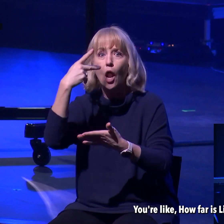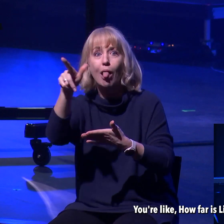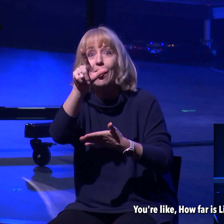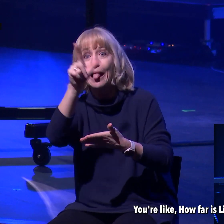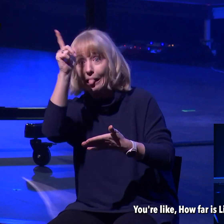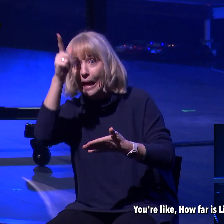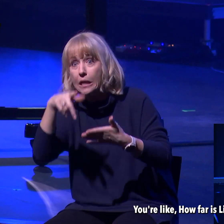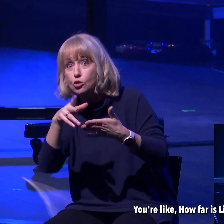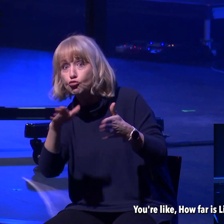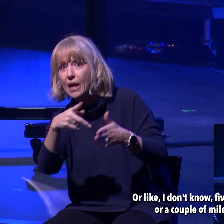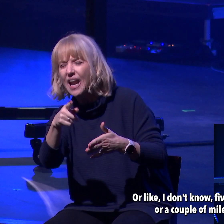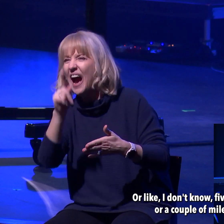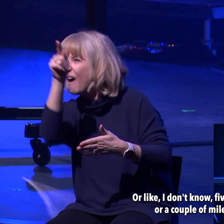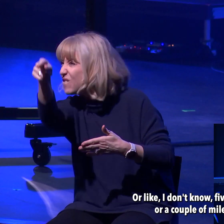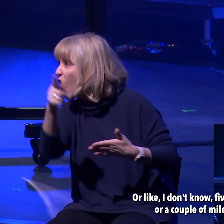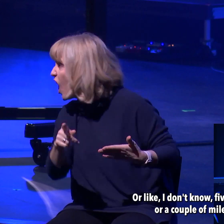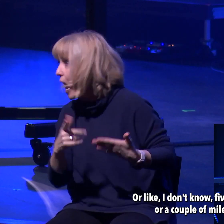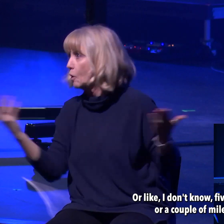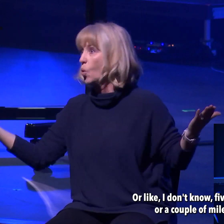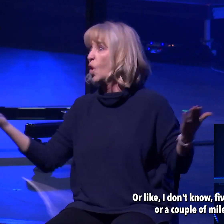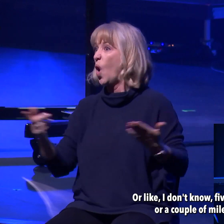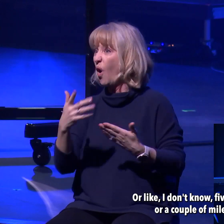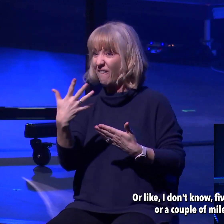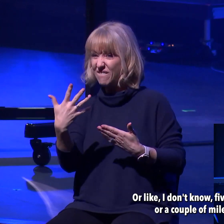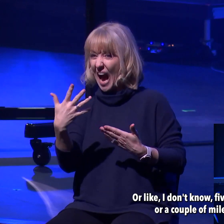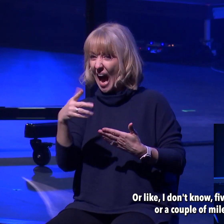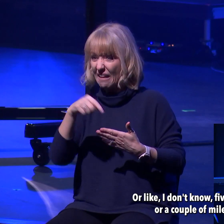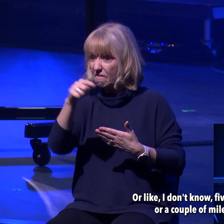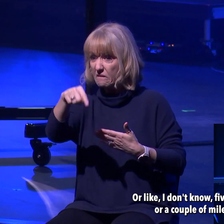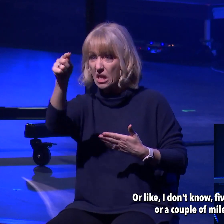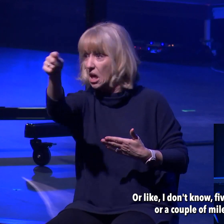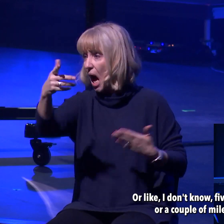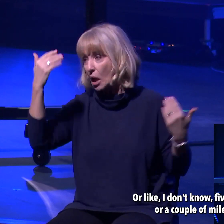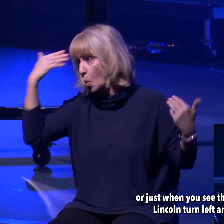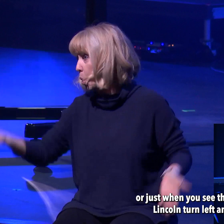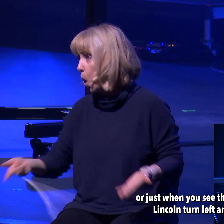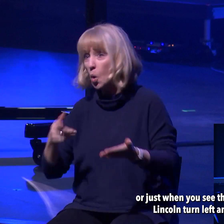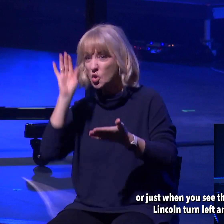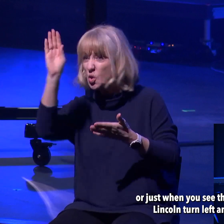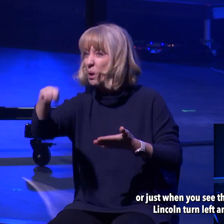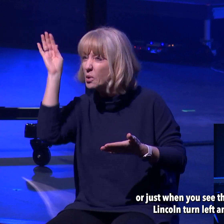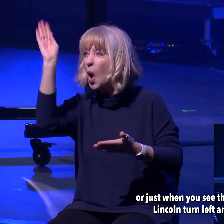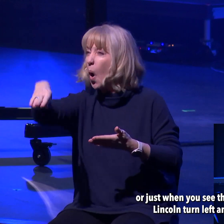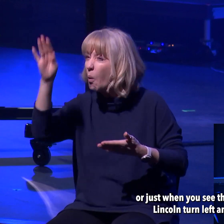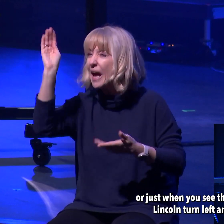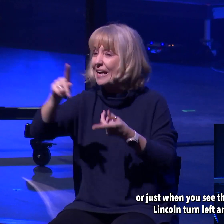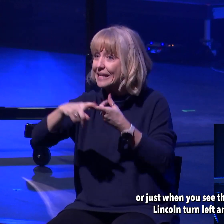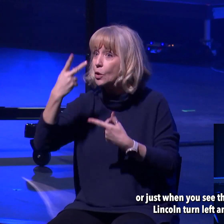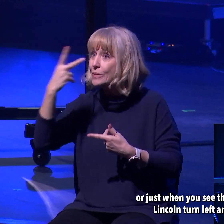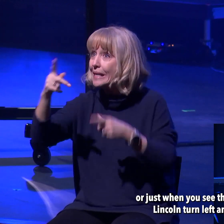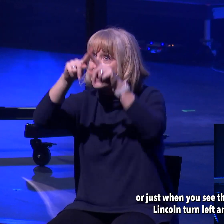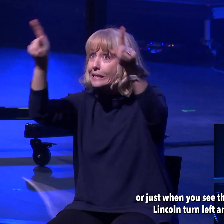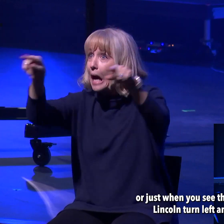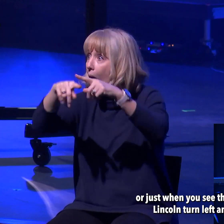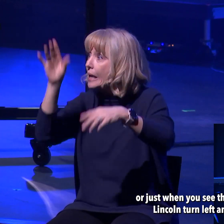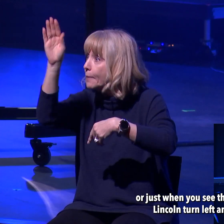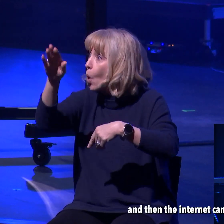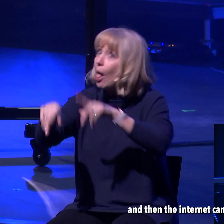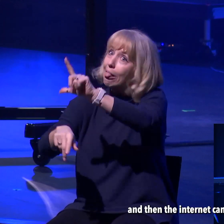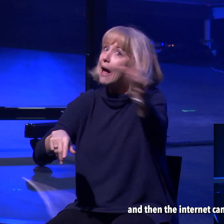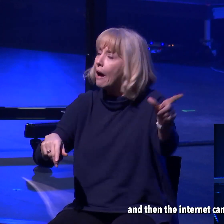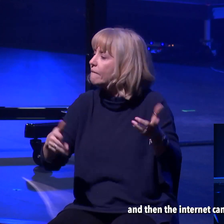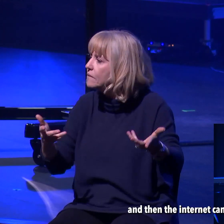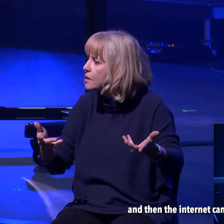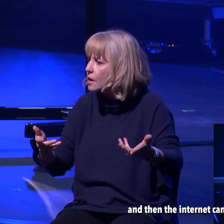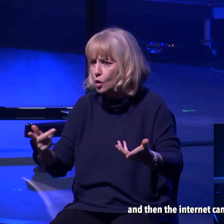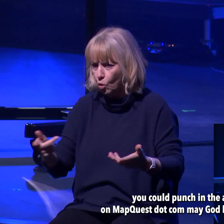Lincoln. You're like, how far is Lincoln? They're like, I don't know, 5 clicks or a couple miles, or just when you see the sign Lincoln, turn left. And